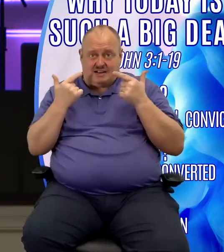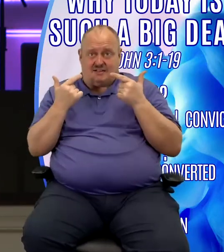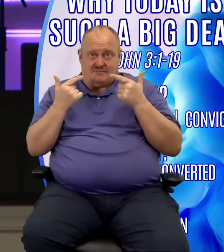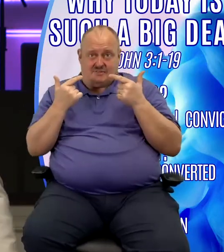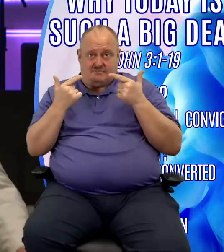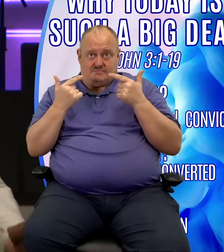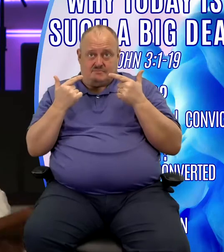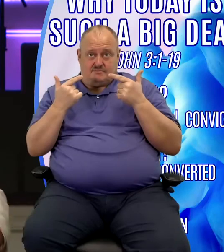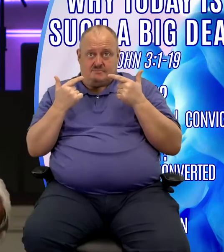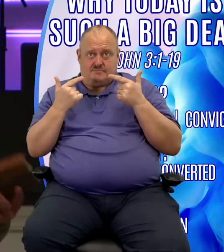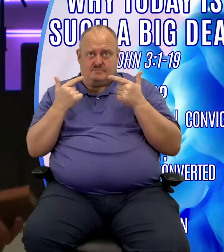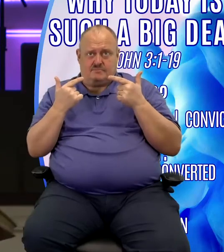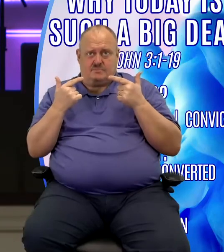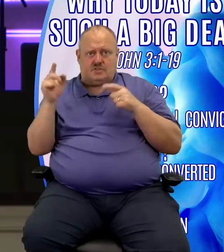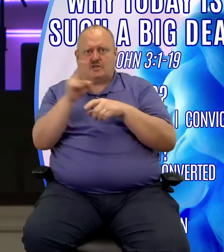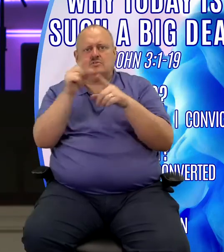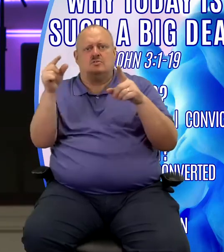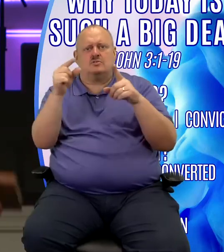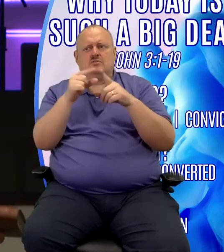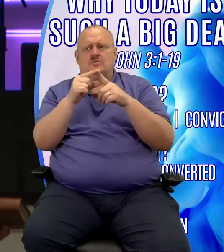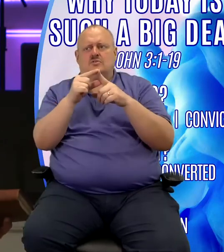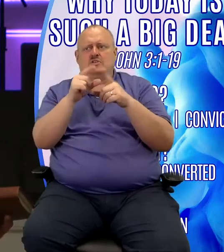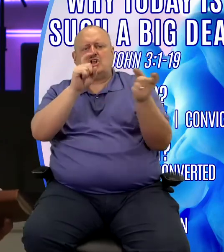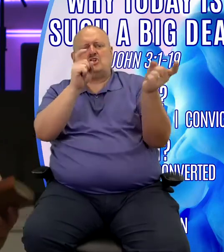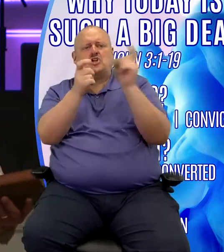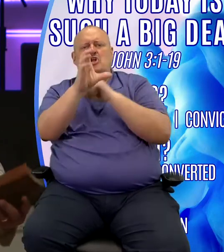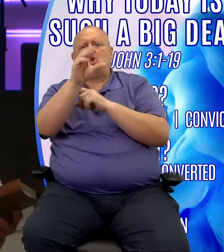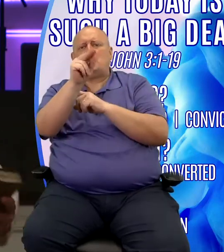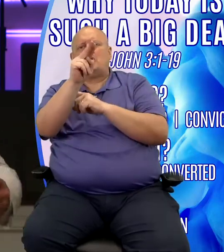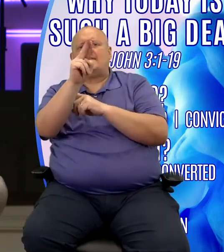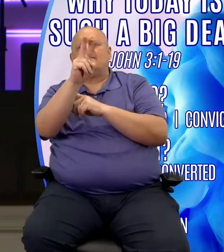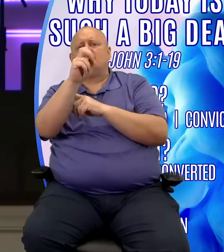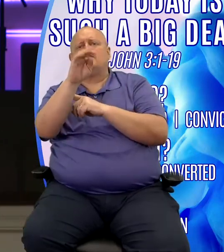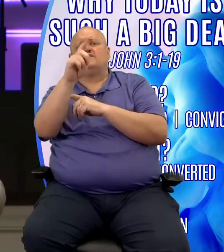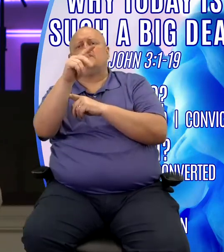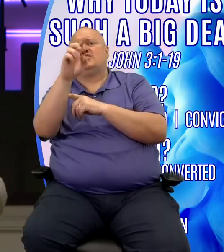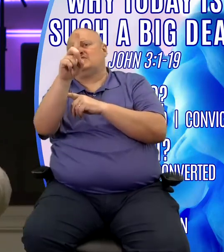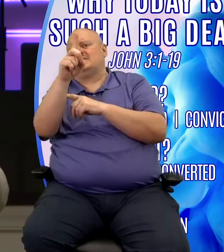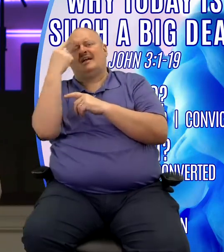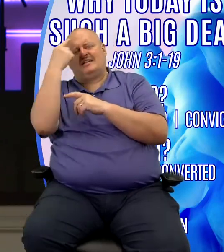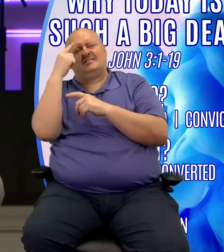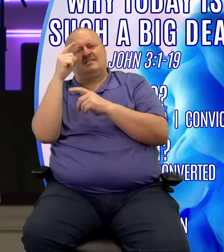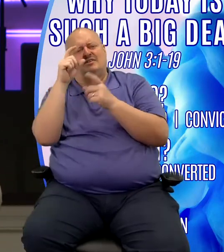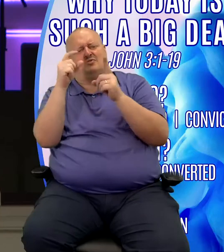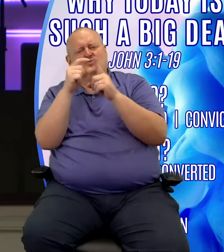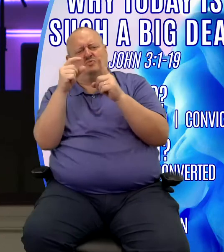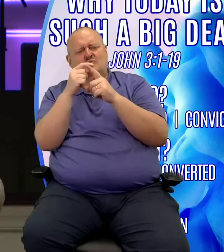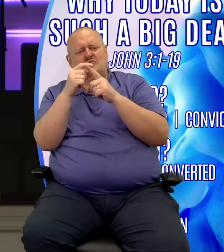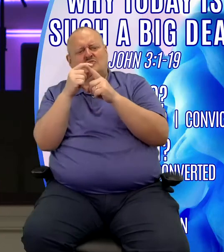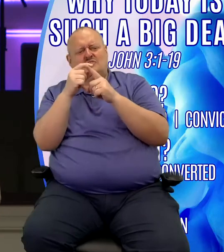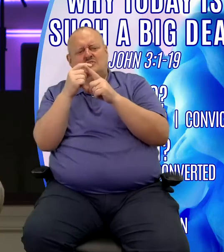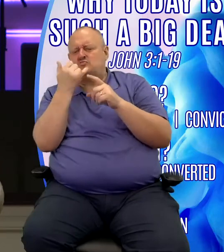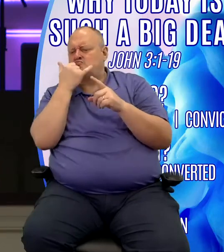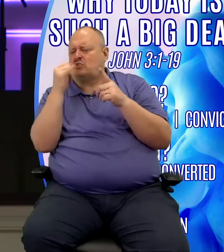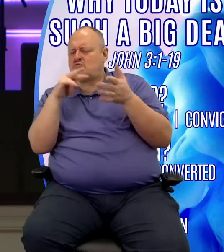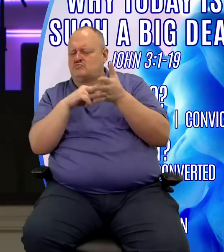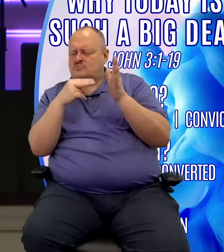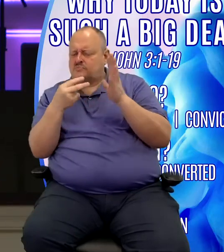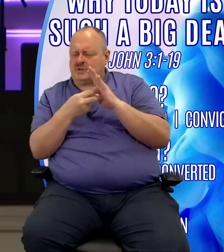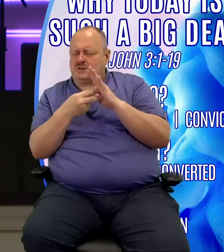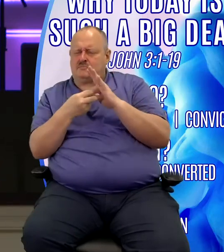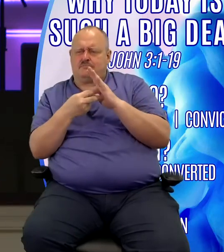life. I use the word convert or to be converted, and sometimes I think that word has some kind of ill definition or aura to